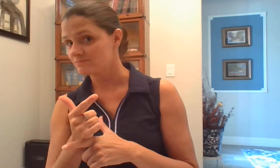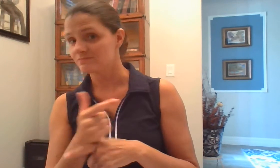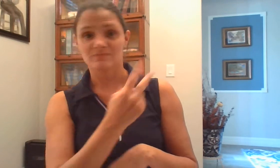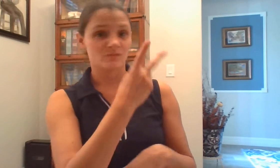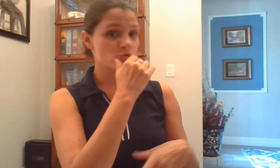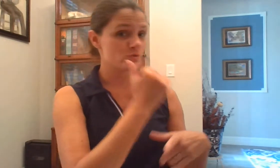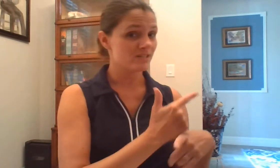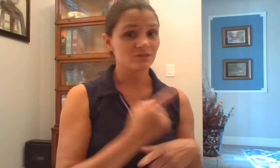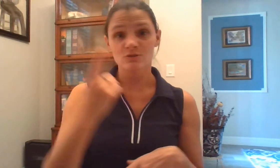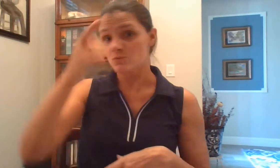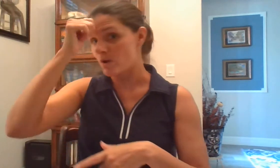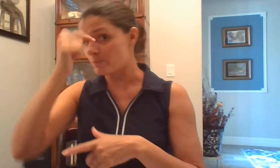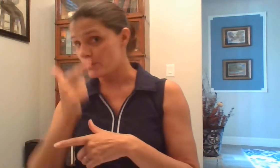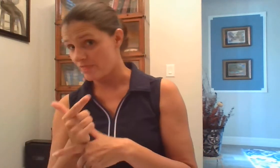two sisters one brother